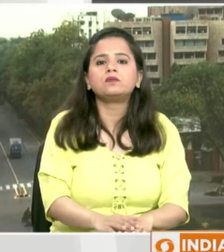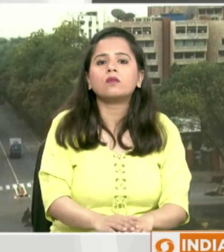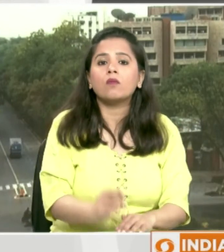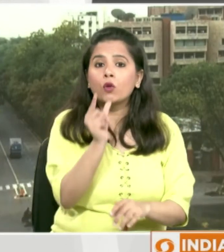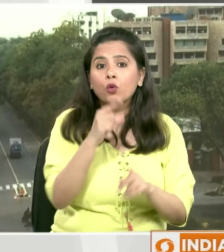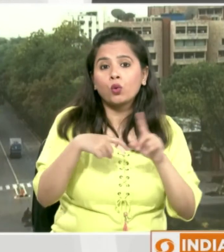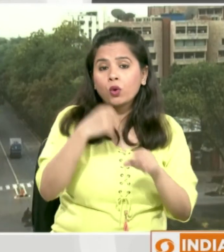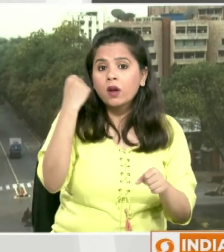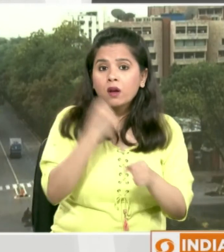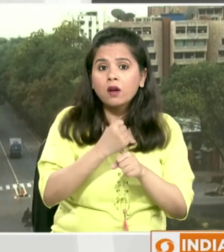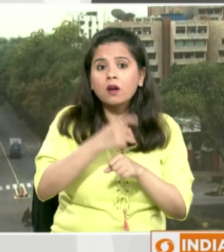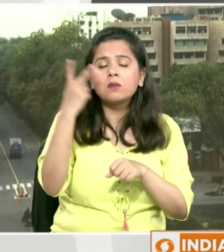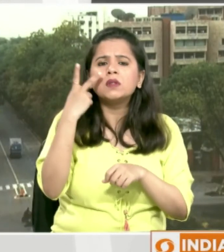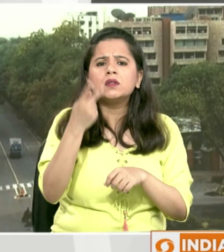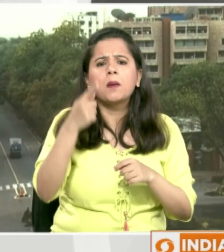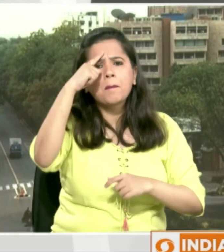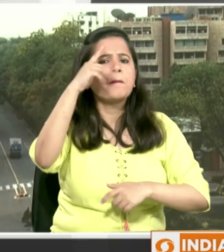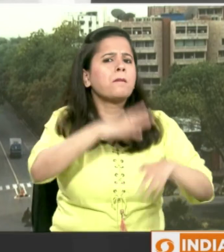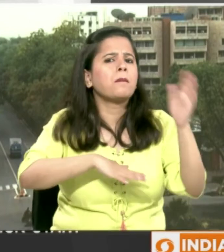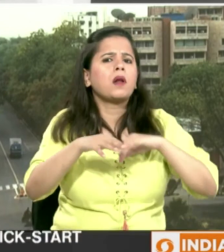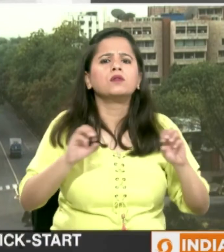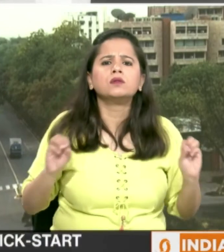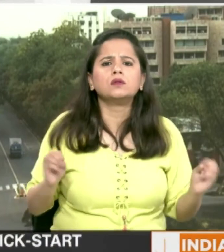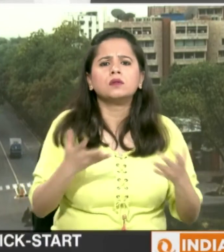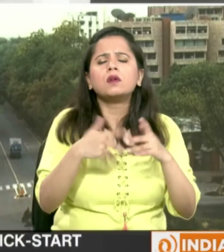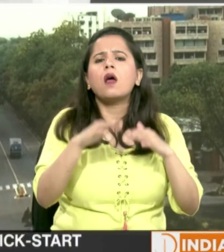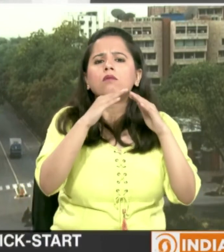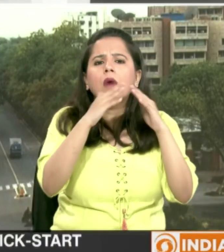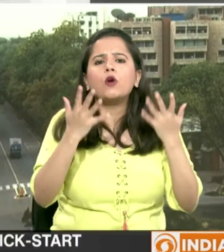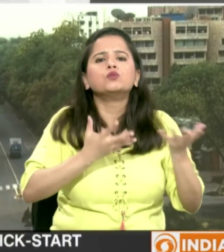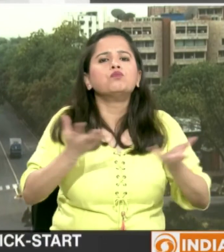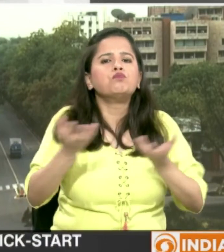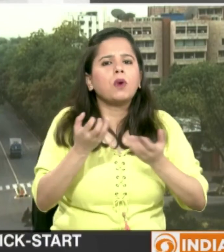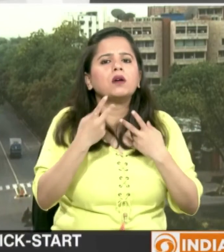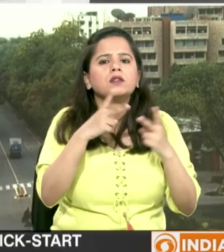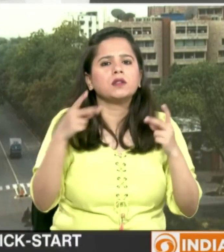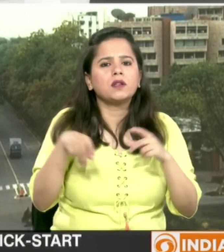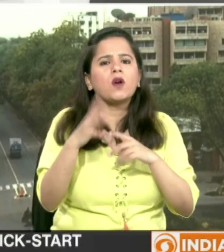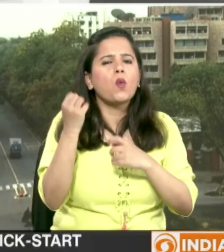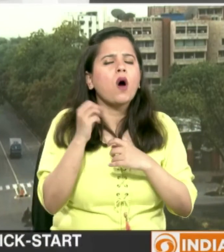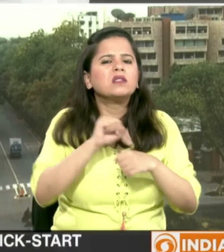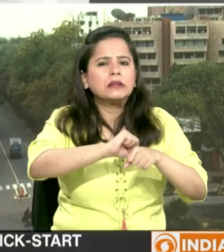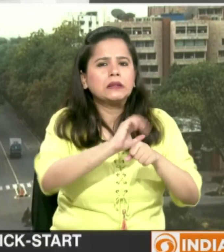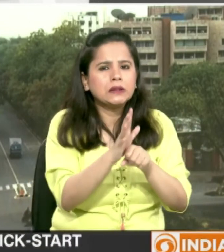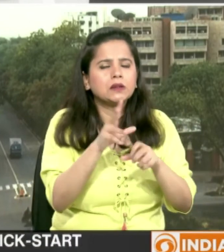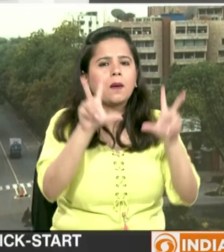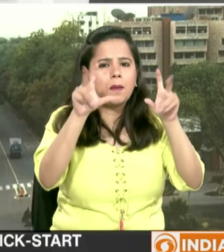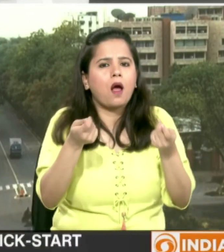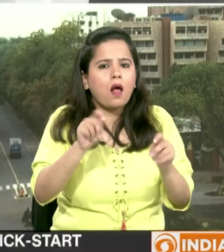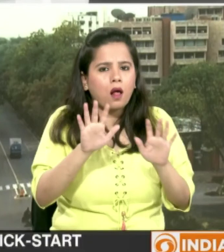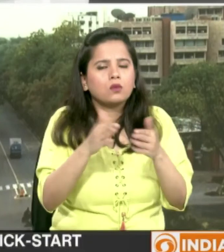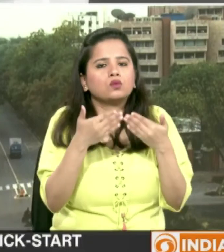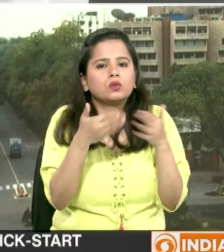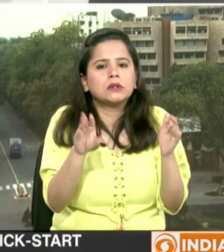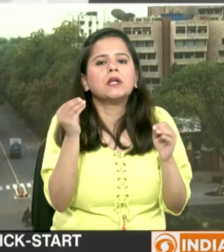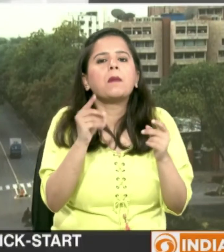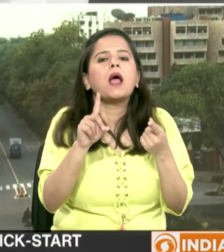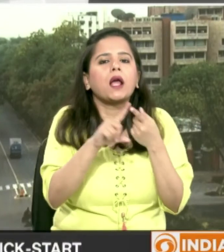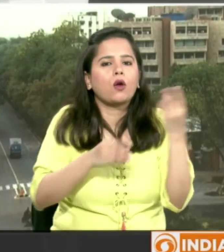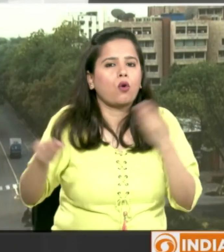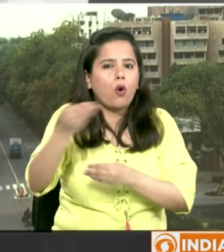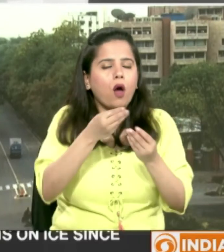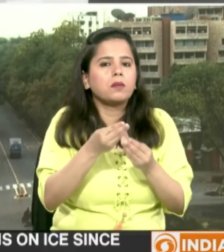The UK government has outlined plans to restart the housing market as part of its campaign to ease the COVID-19 lockdown and stimulate the